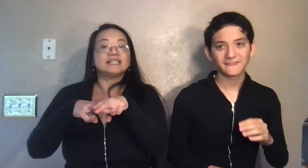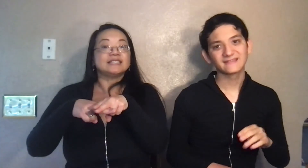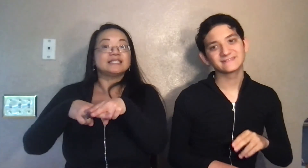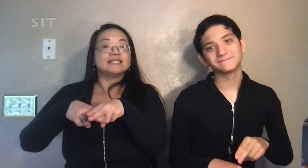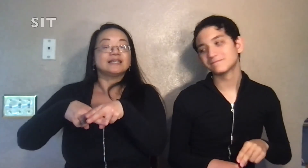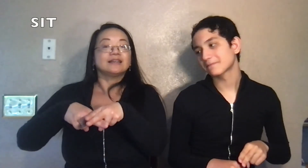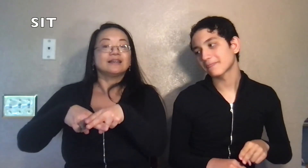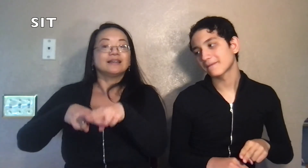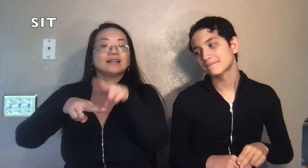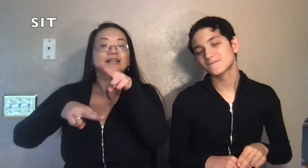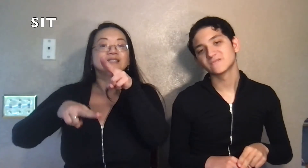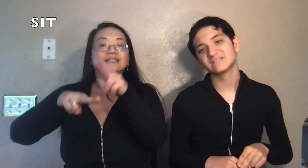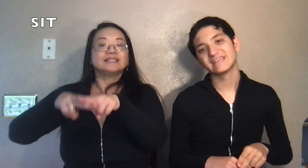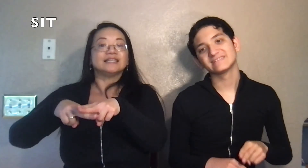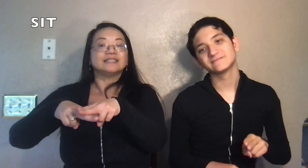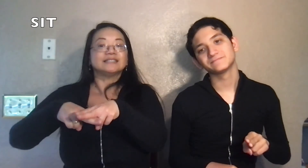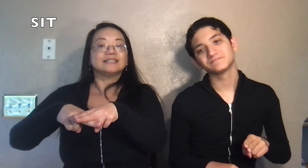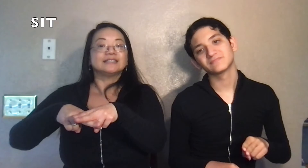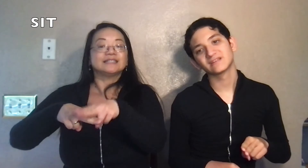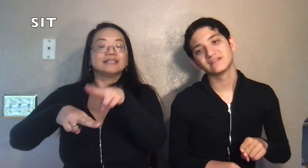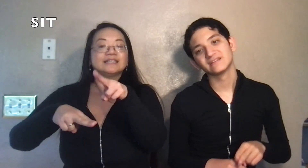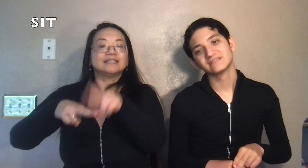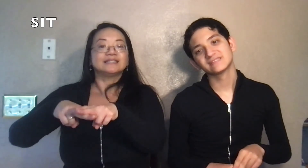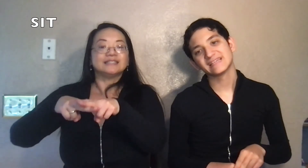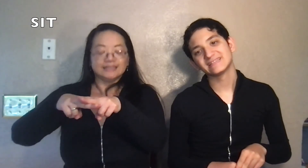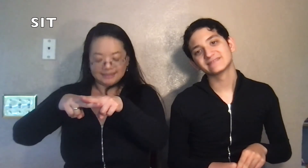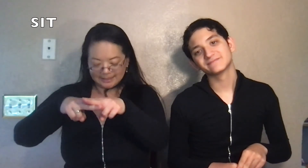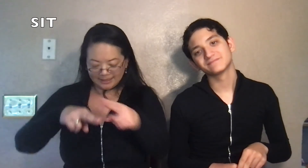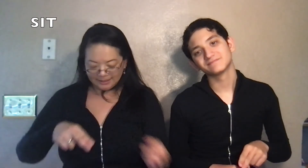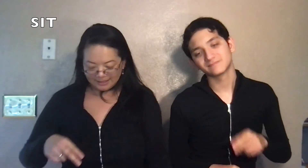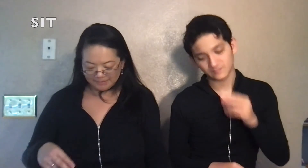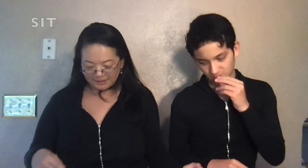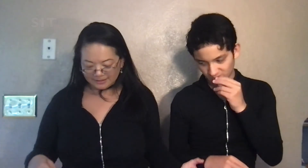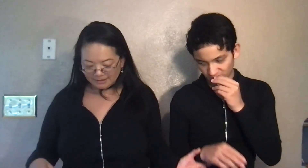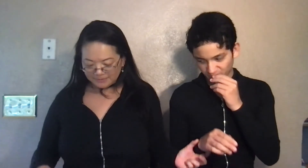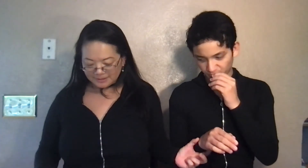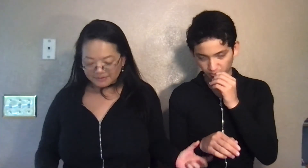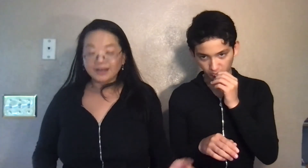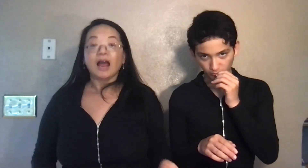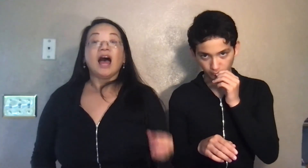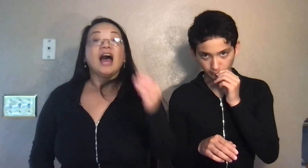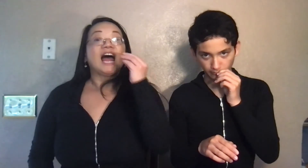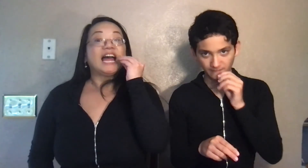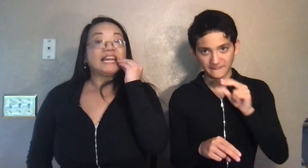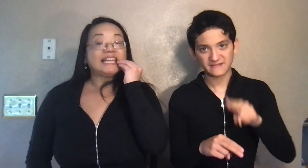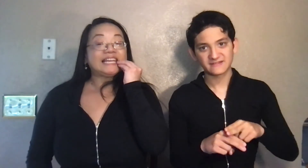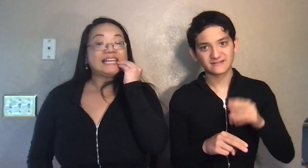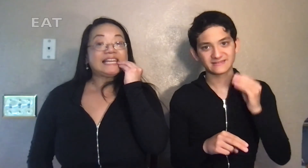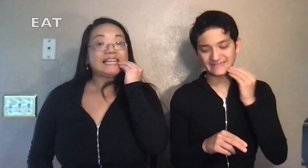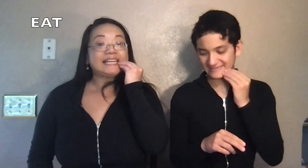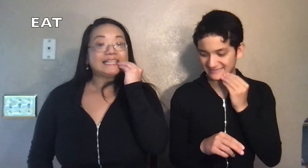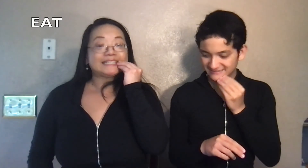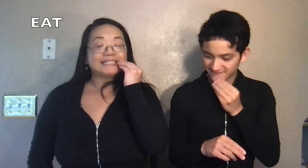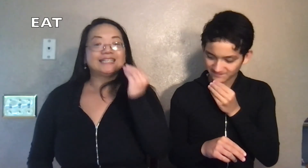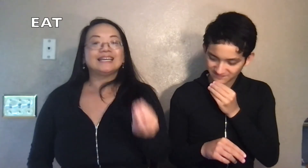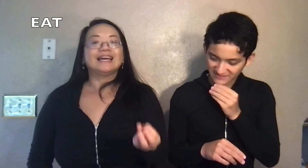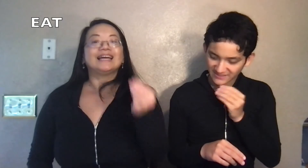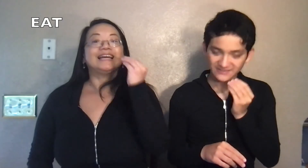Sit. Sit. Sit. Keep your hands up. Center shake. Eat.